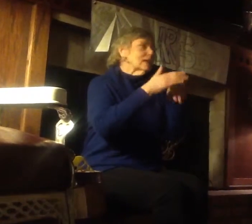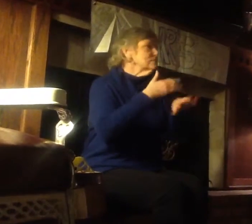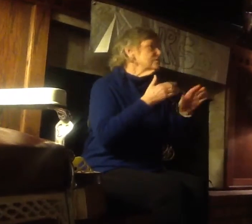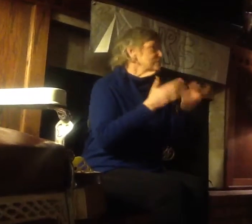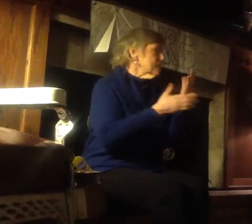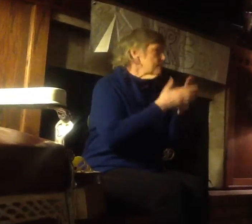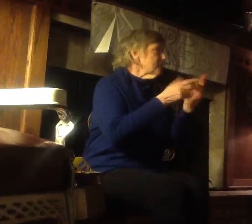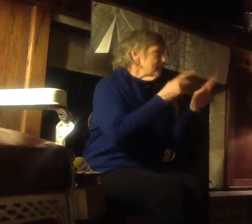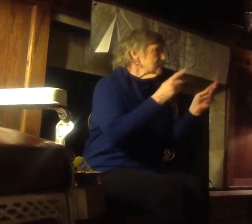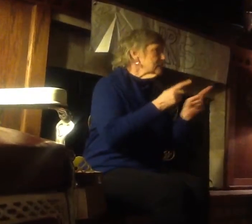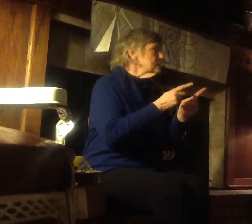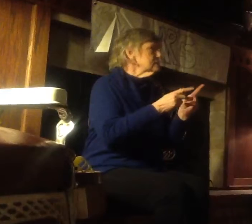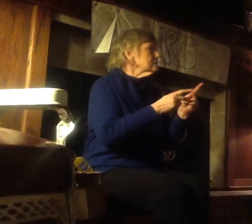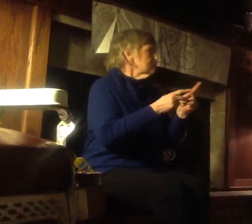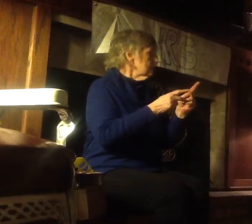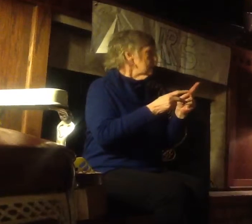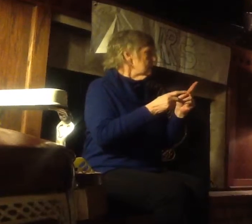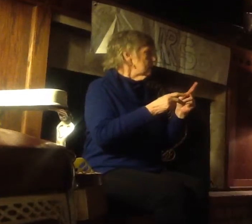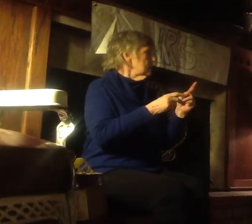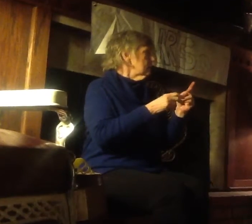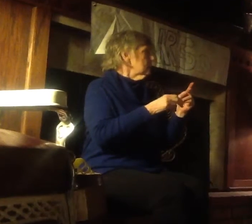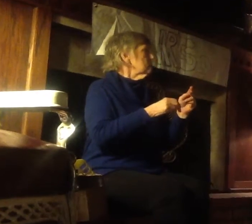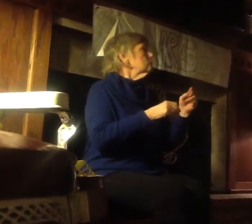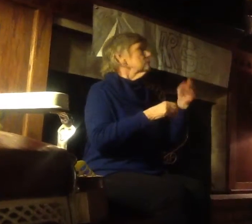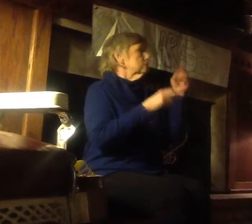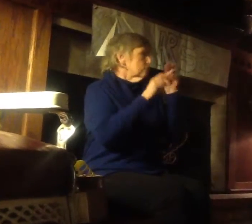check into some places,